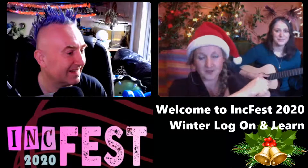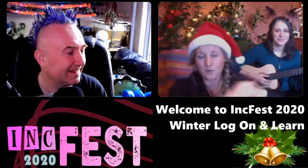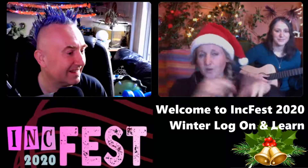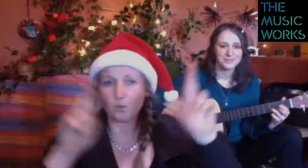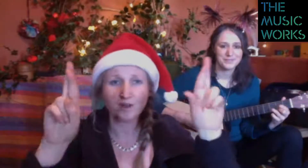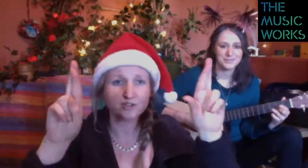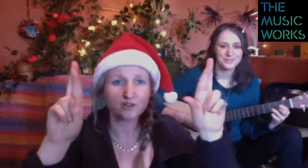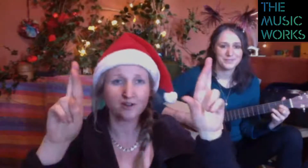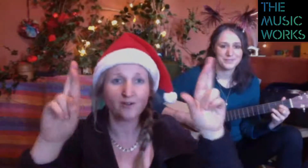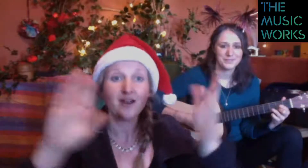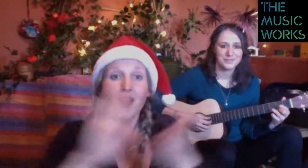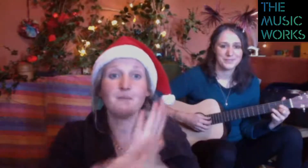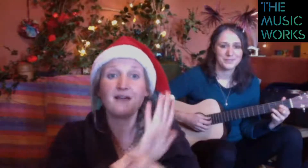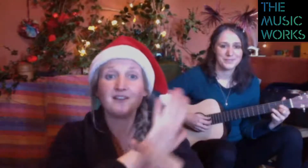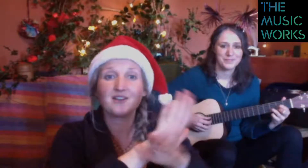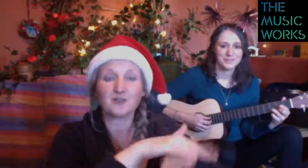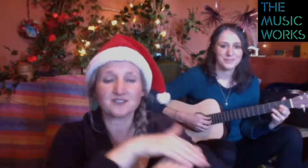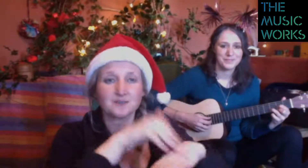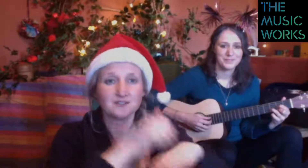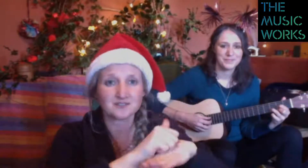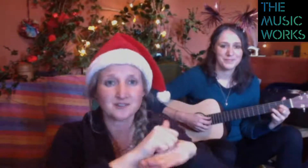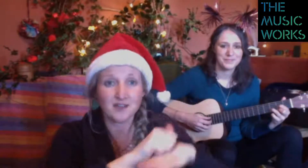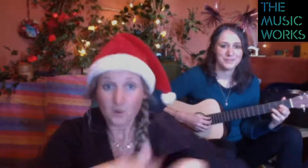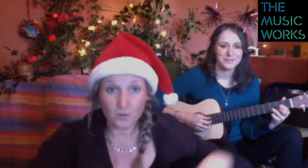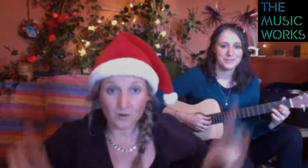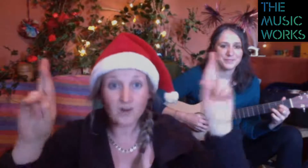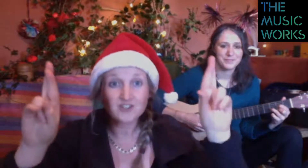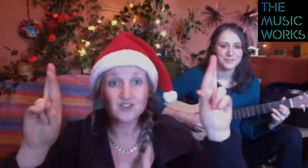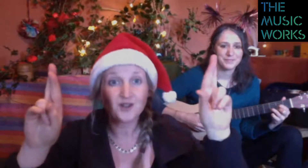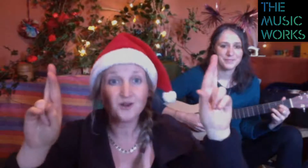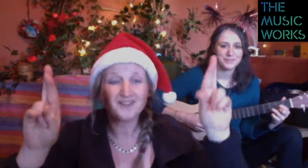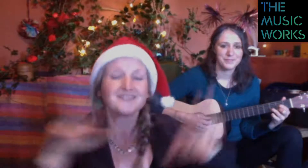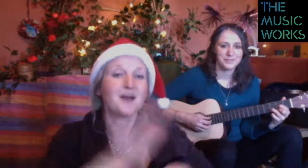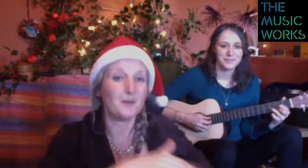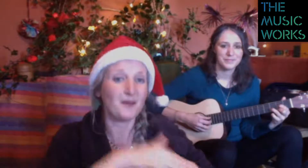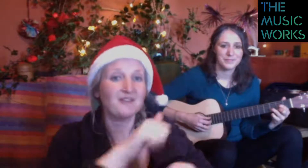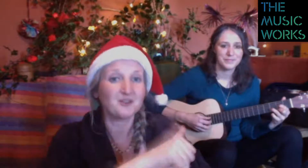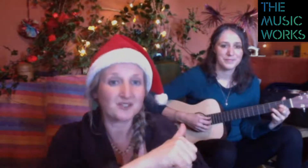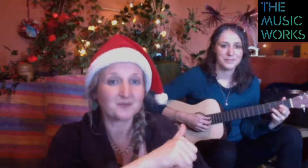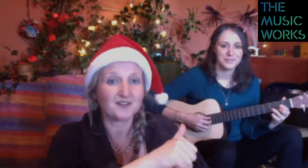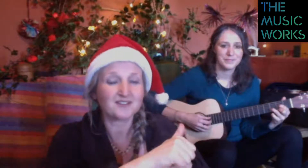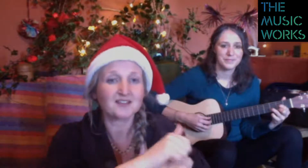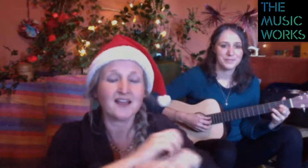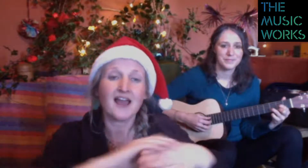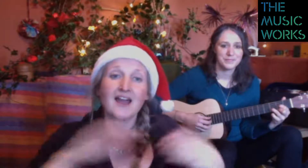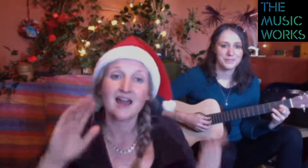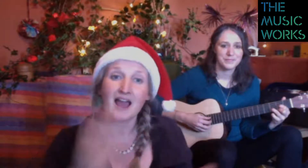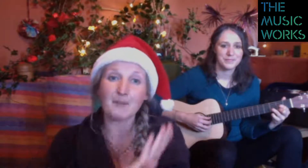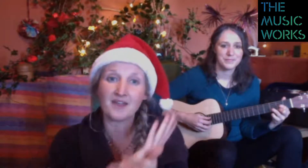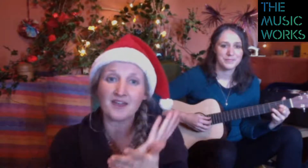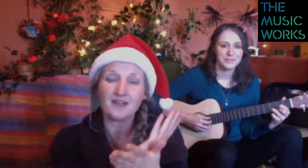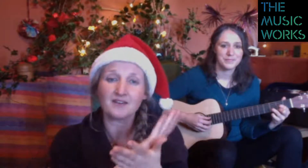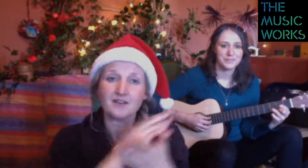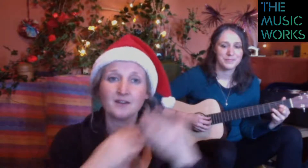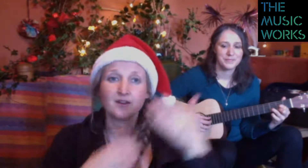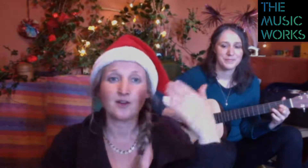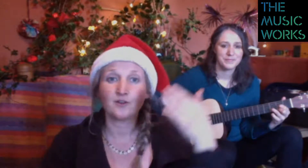We wish you a Merry Christmas. We wish you a Merry Christmas and a happy